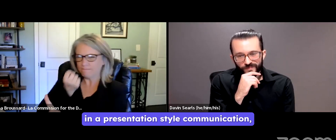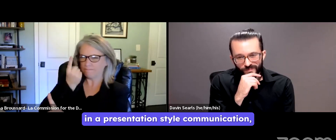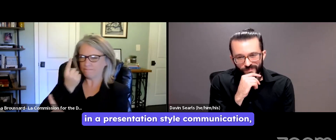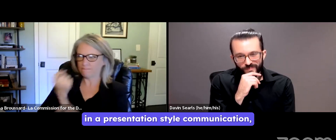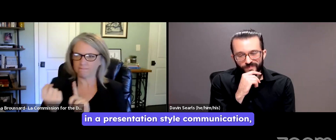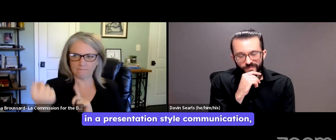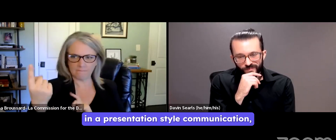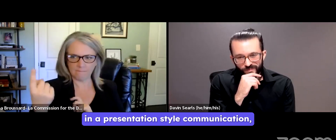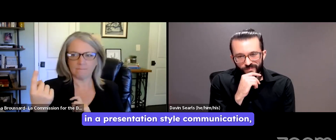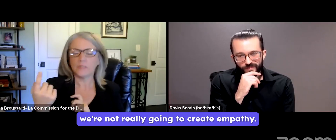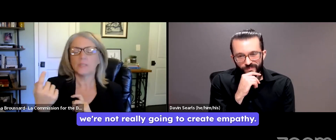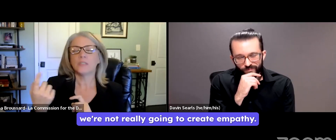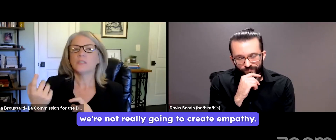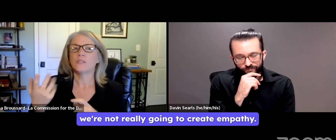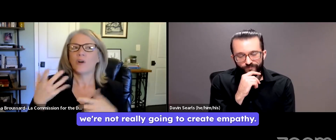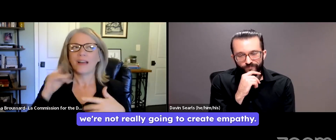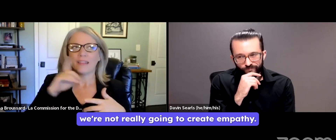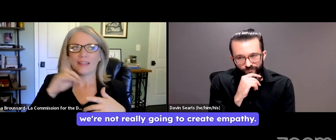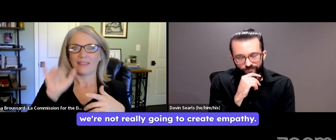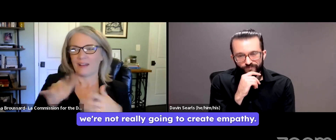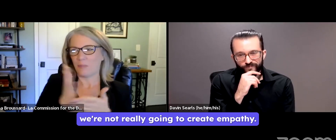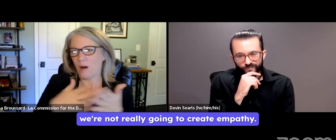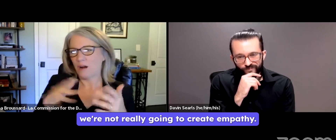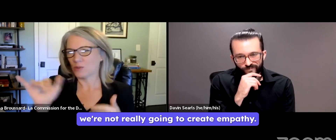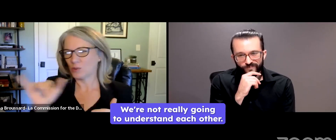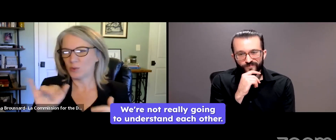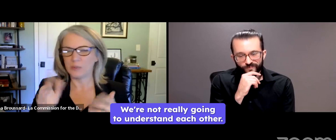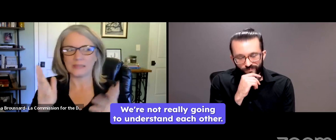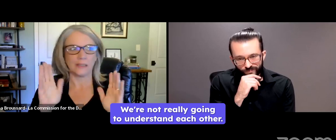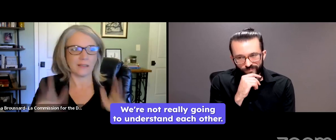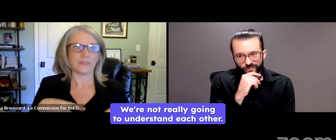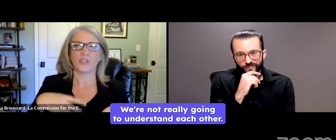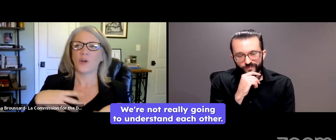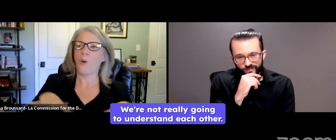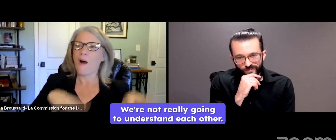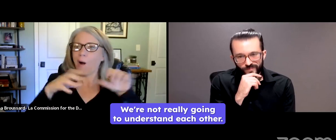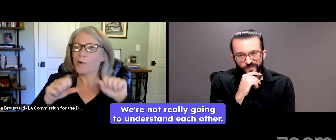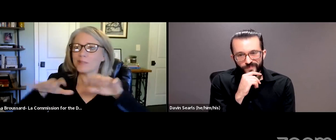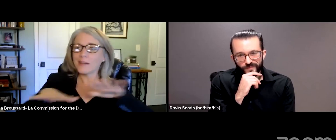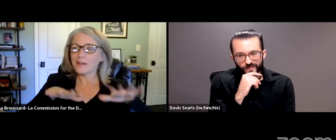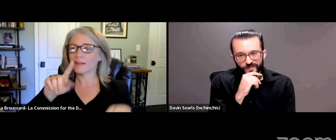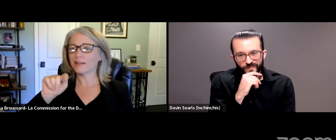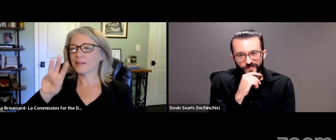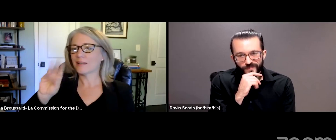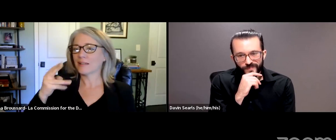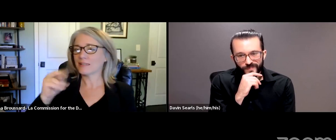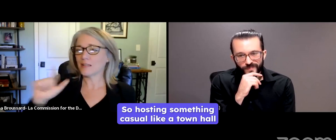style communication, we're not really going to create empathy. We're not really going to understand each other.